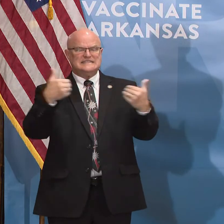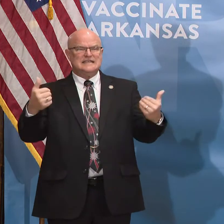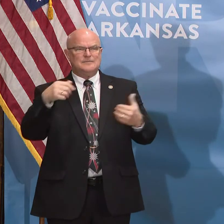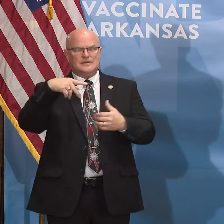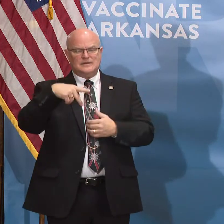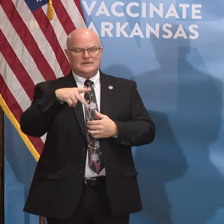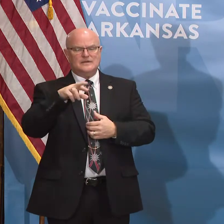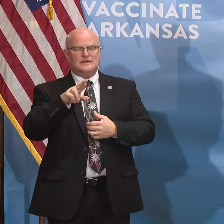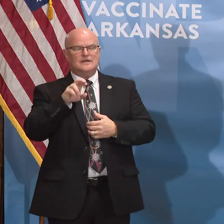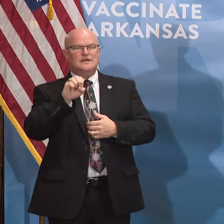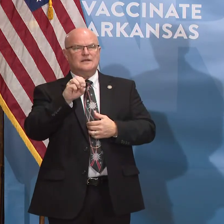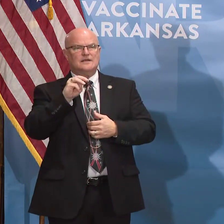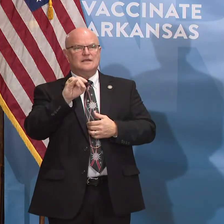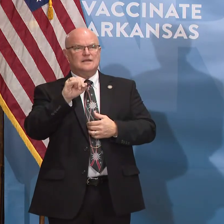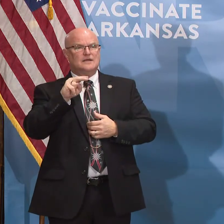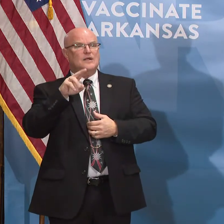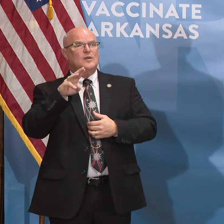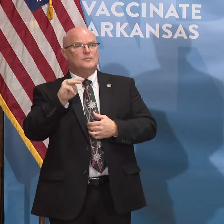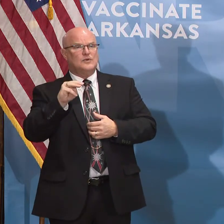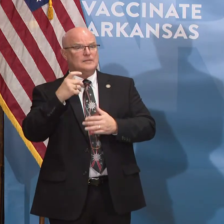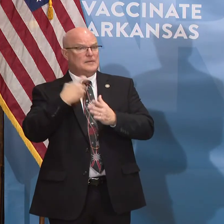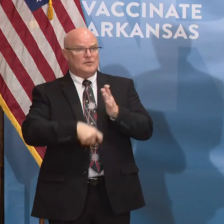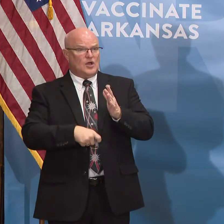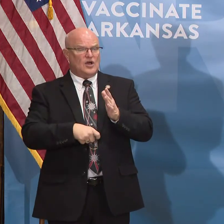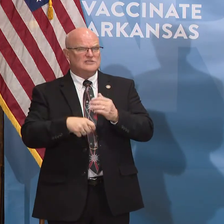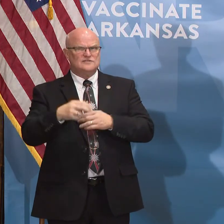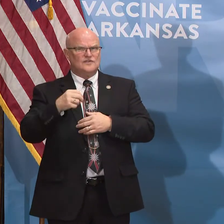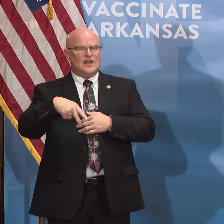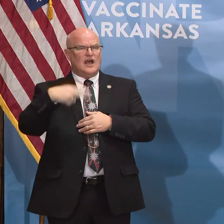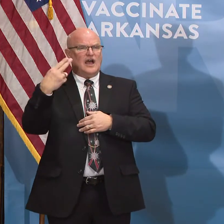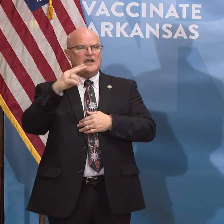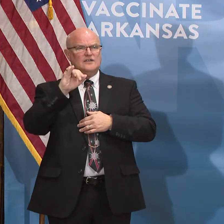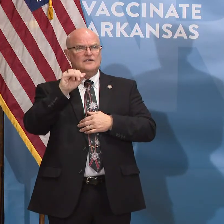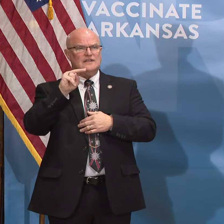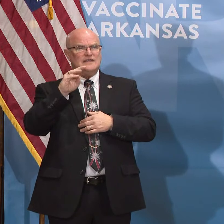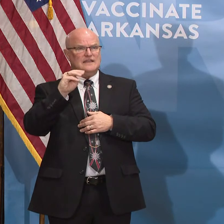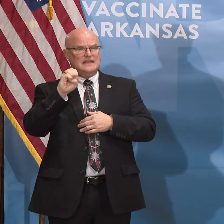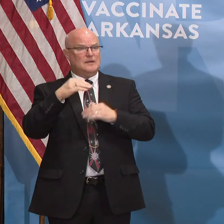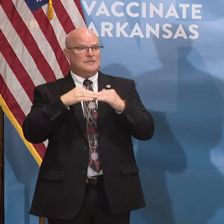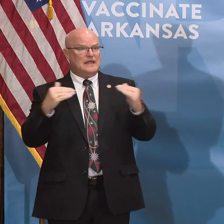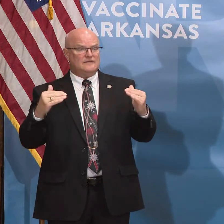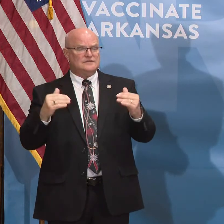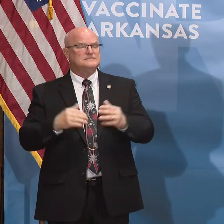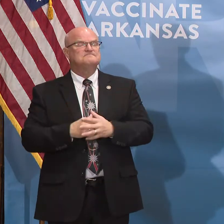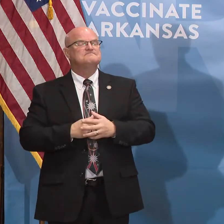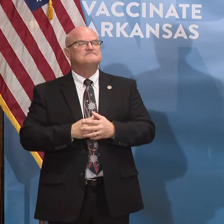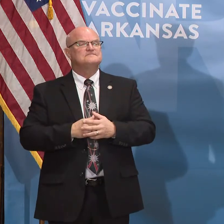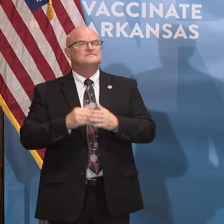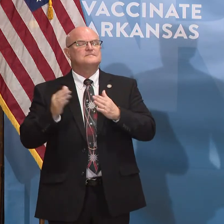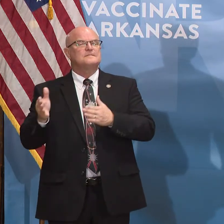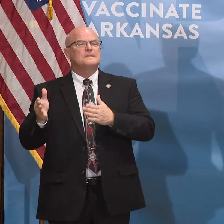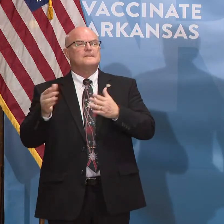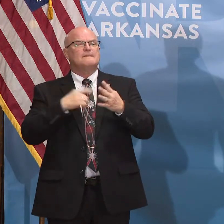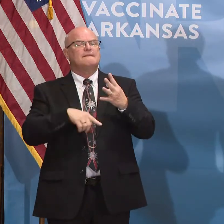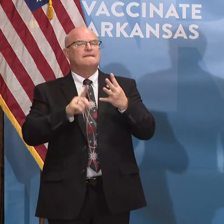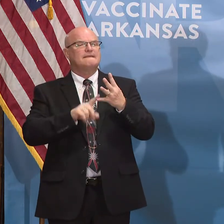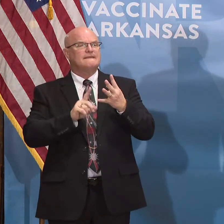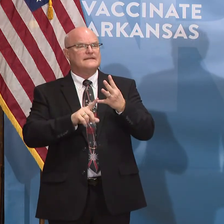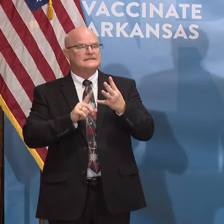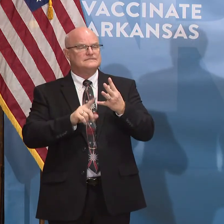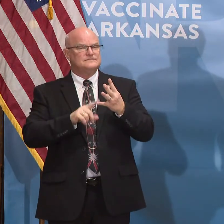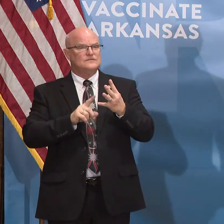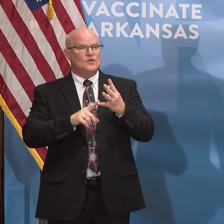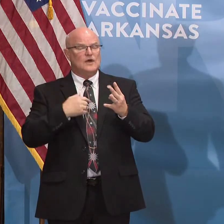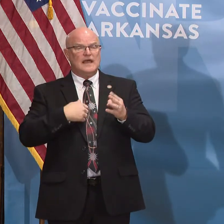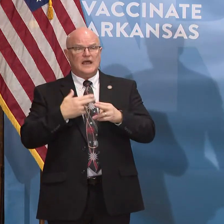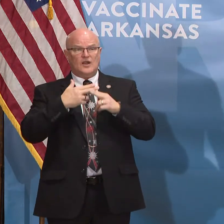premium cost for the higher portions, higher income levels. And then in terms of the